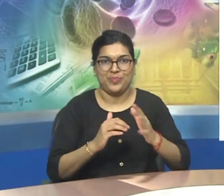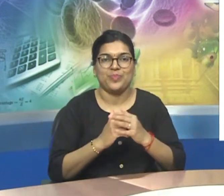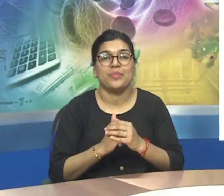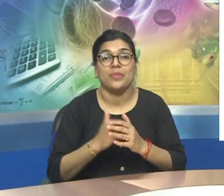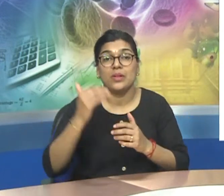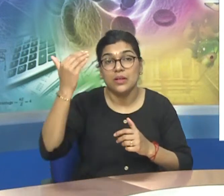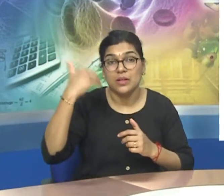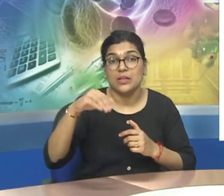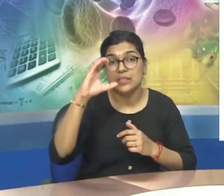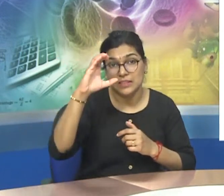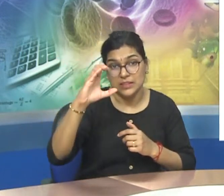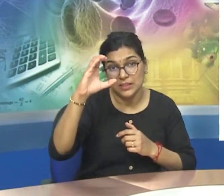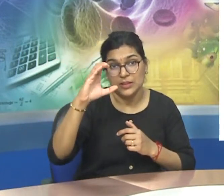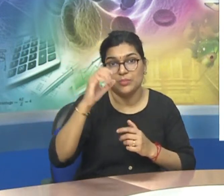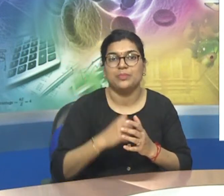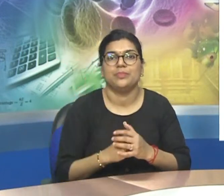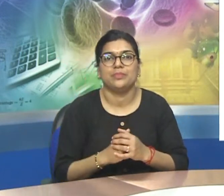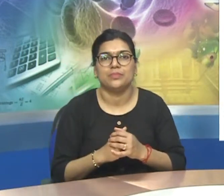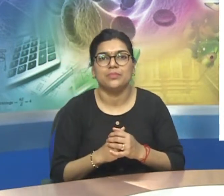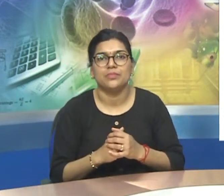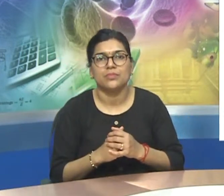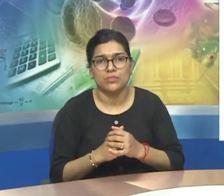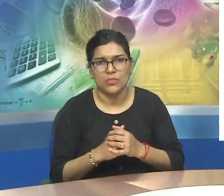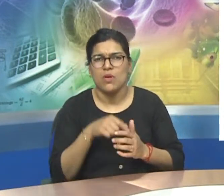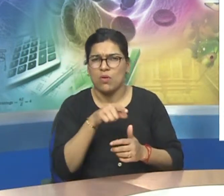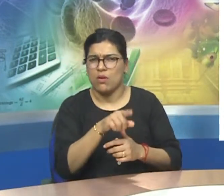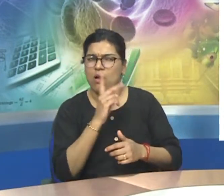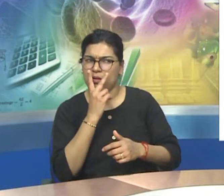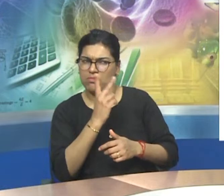why they are the worst sufferer. And the C,